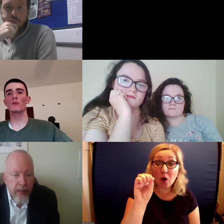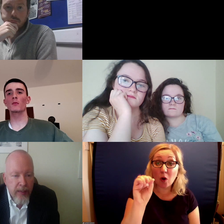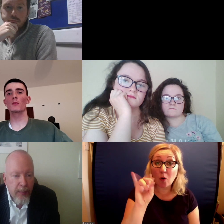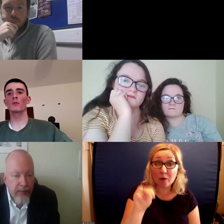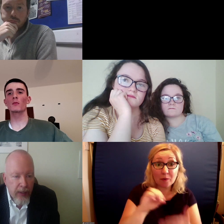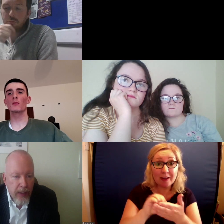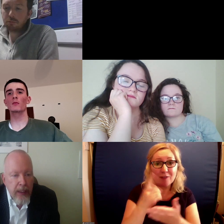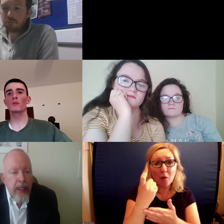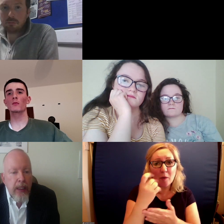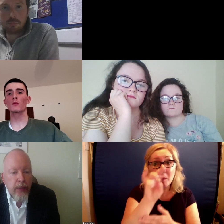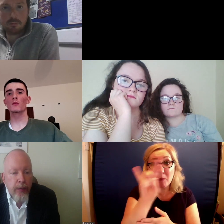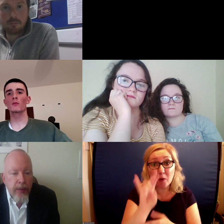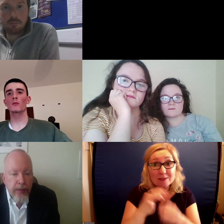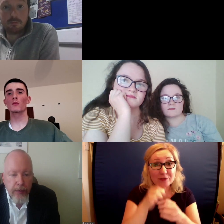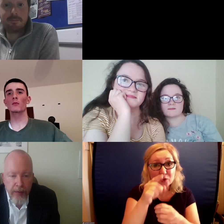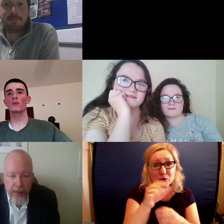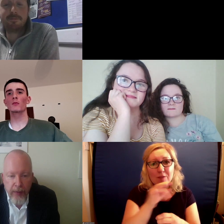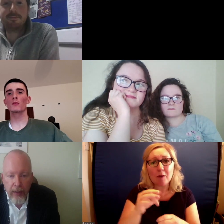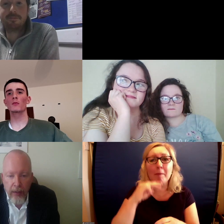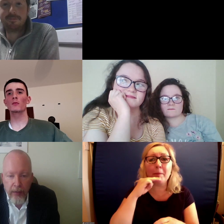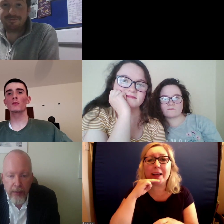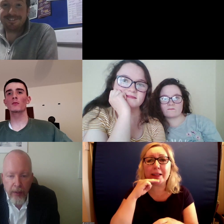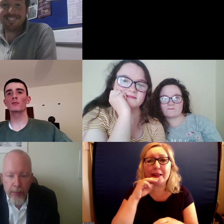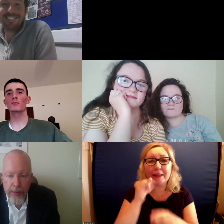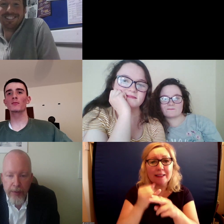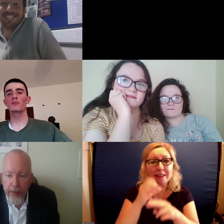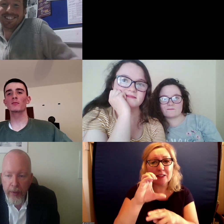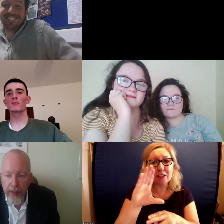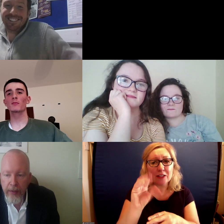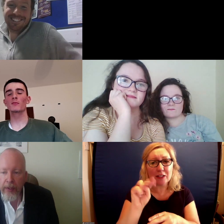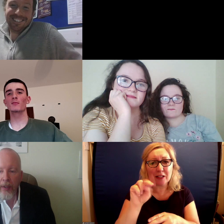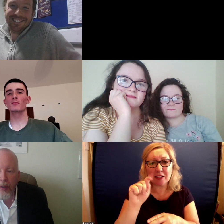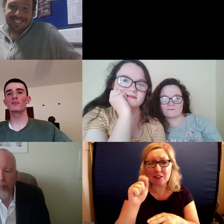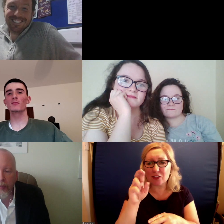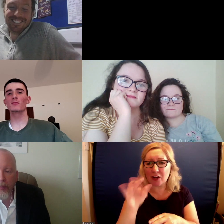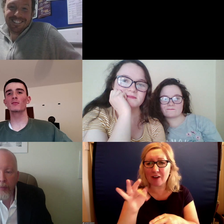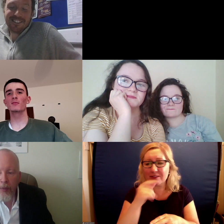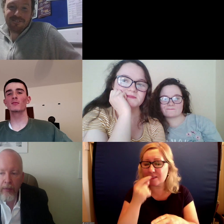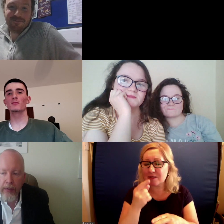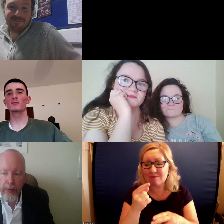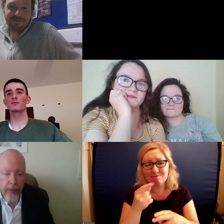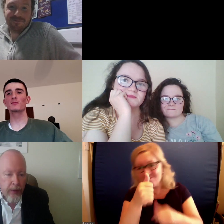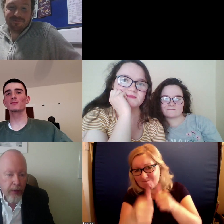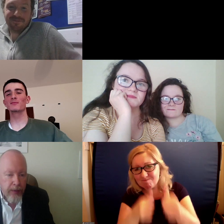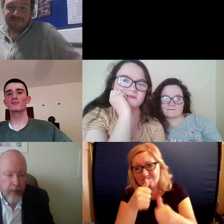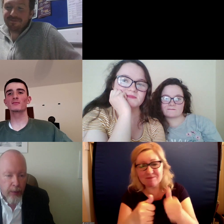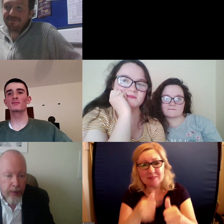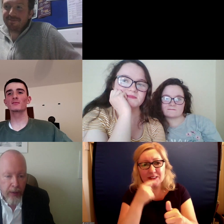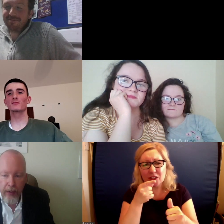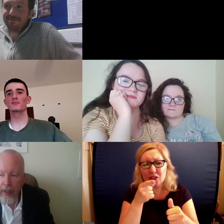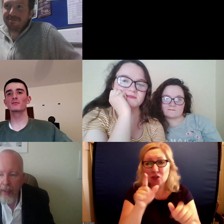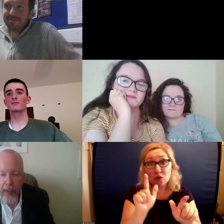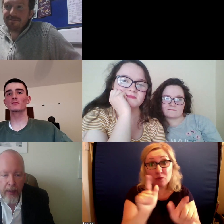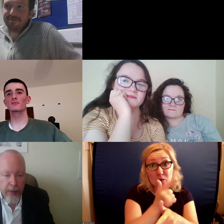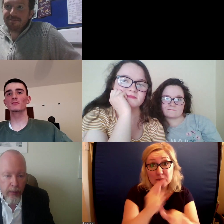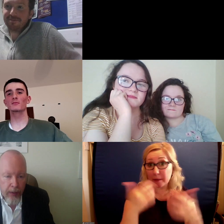He says he's a big fan. He says, you have an extensive catalog of music to your credit. You've evolved into a great